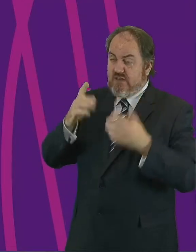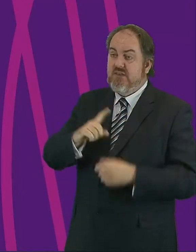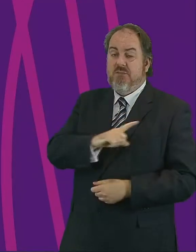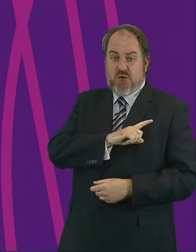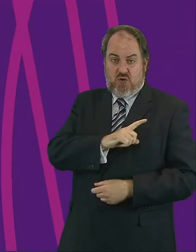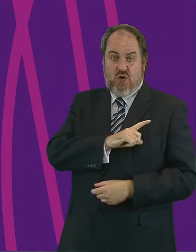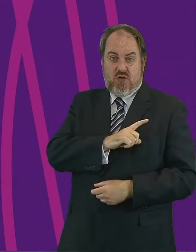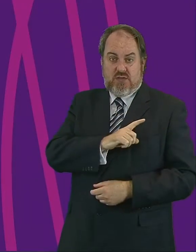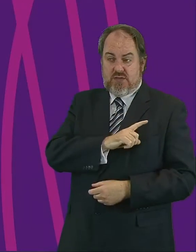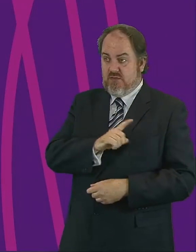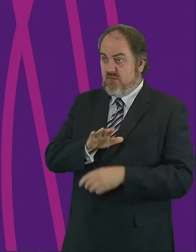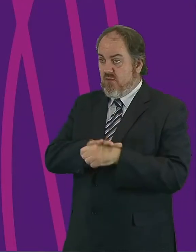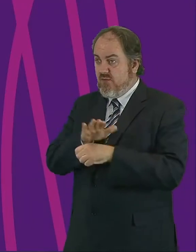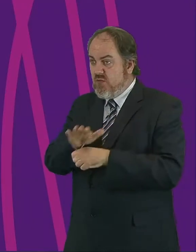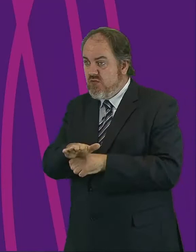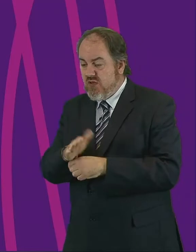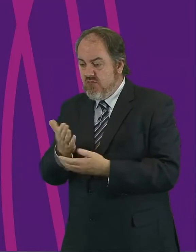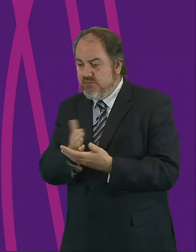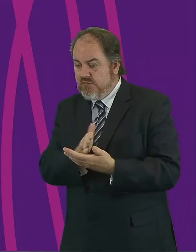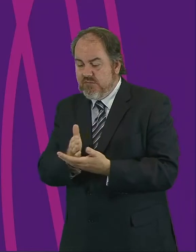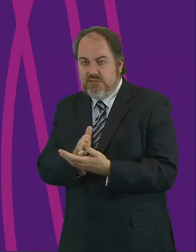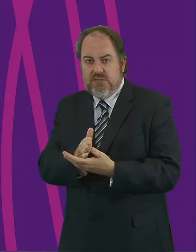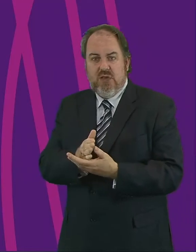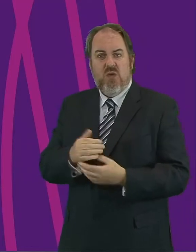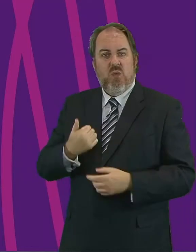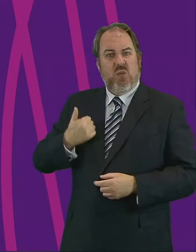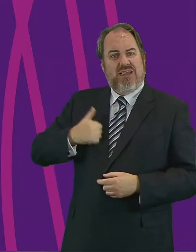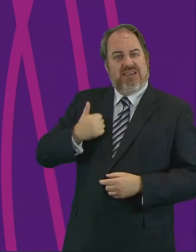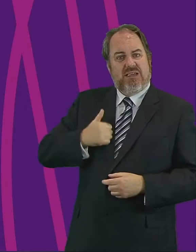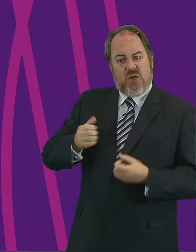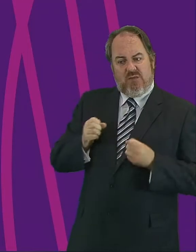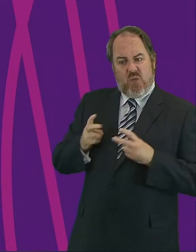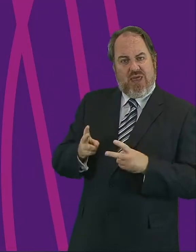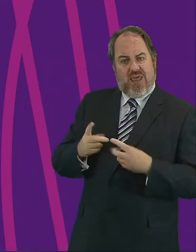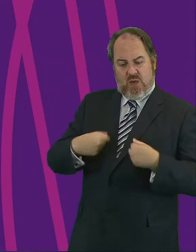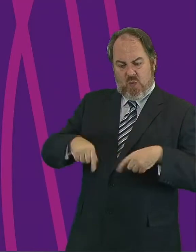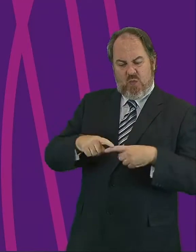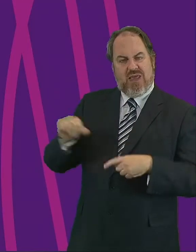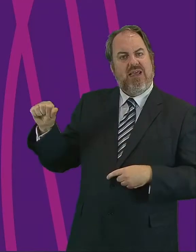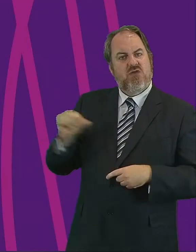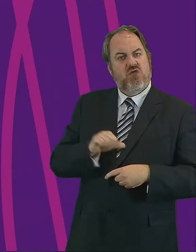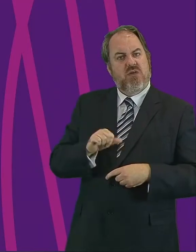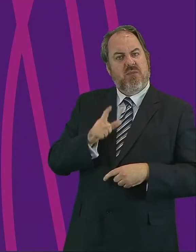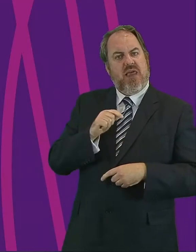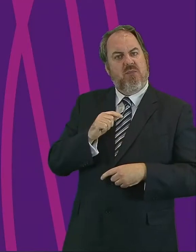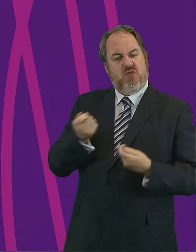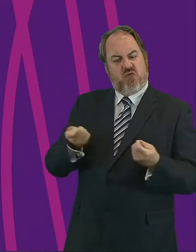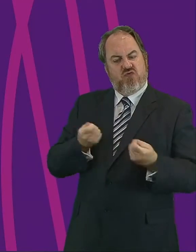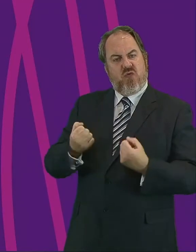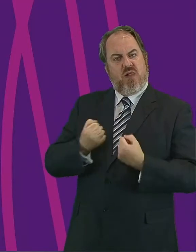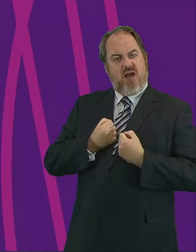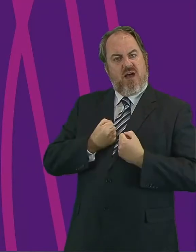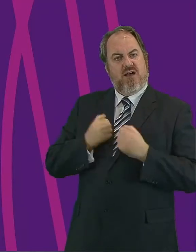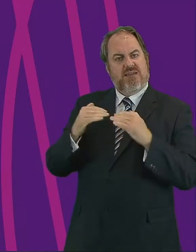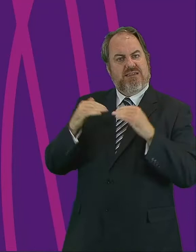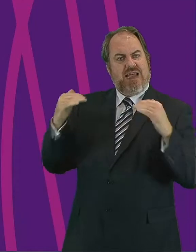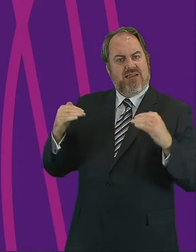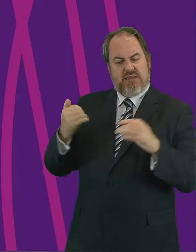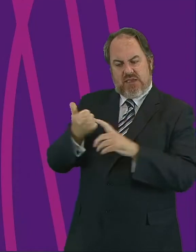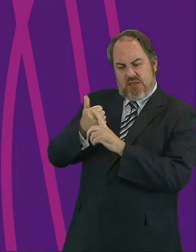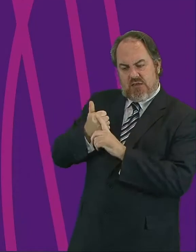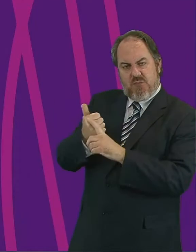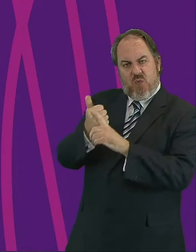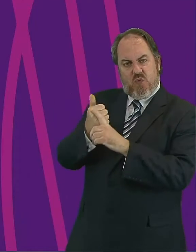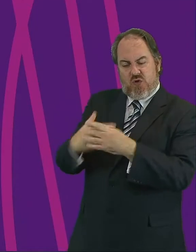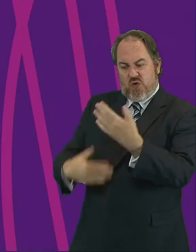circumstances the right way to defend that is to have means by which you can defend niche or growing industries. One of